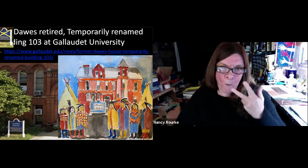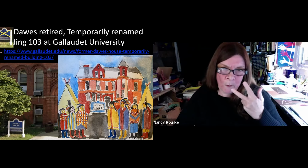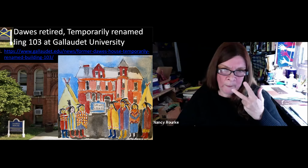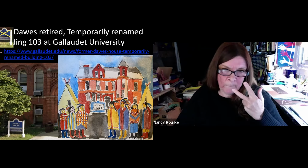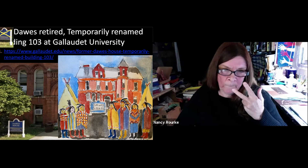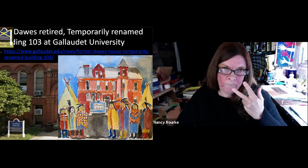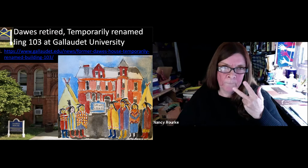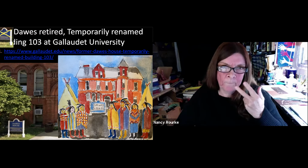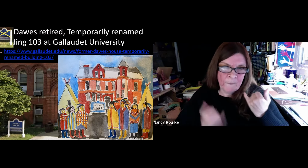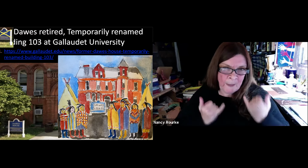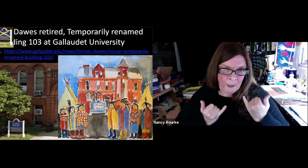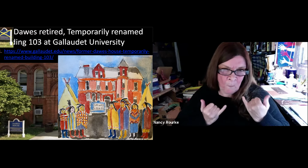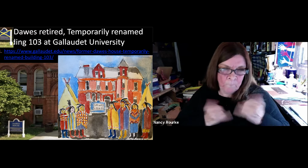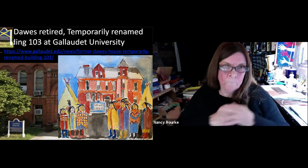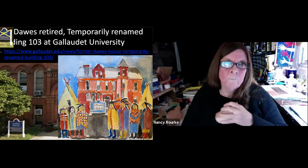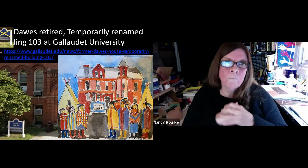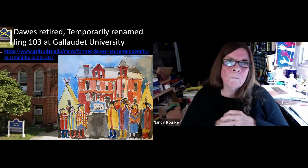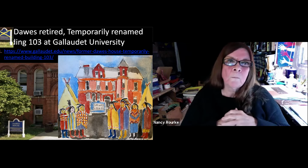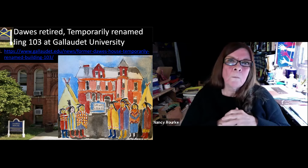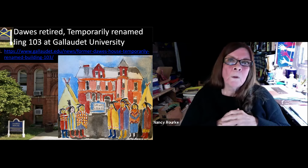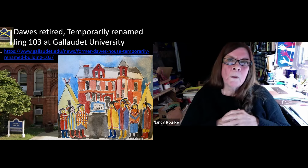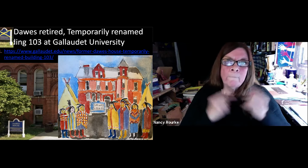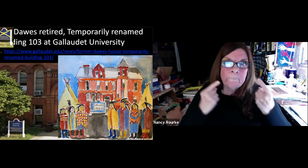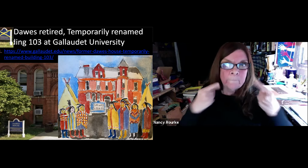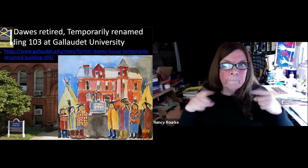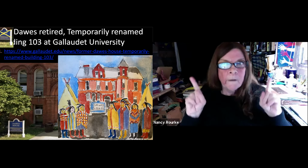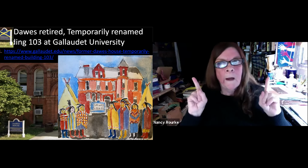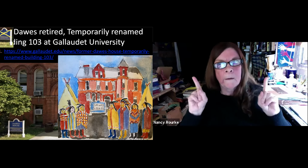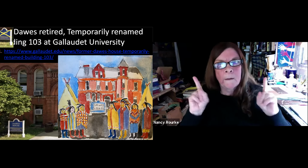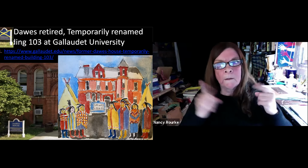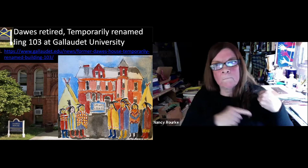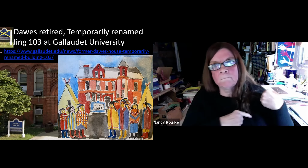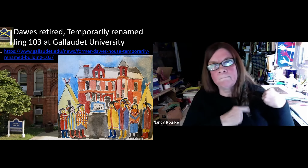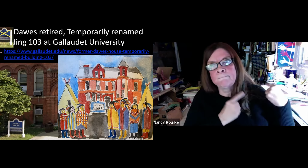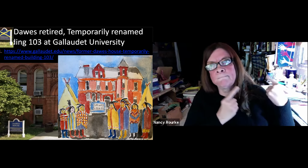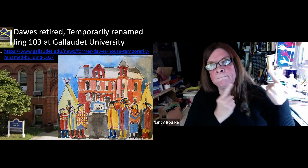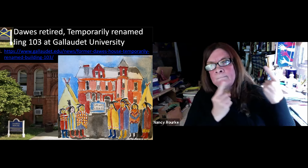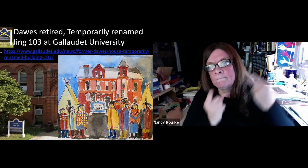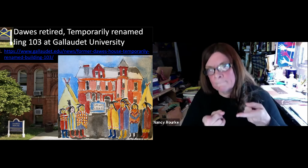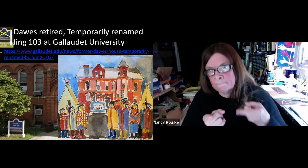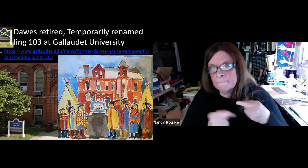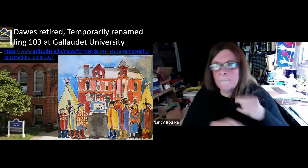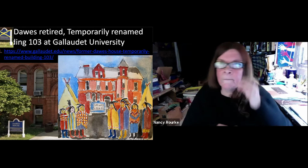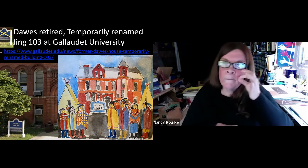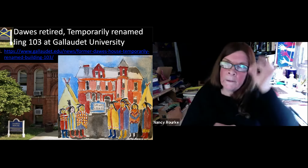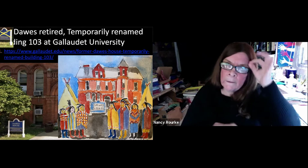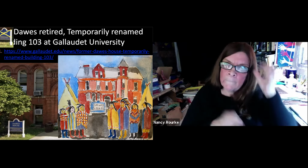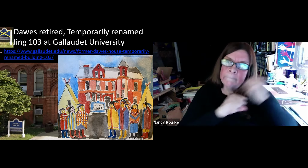it's being referred to as Building 103. As we speak, that is the current situation.